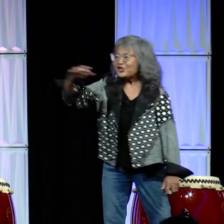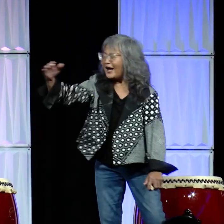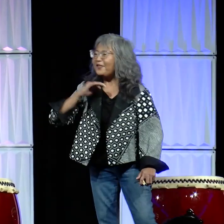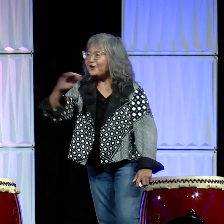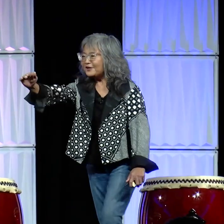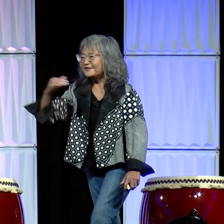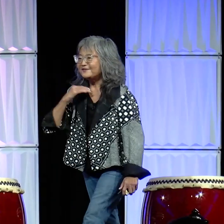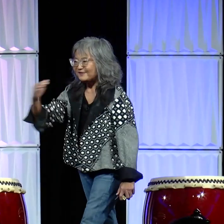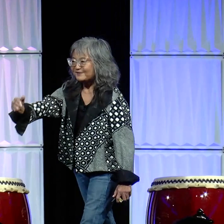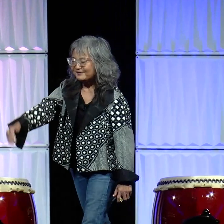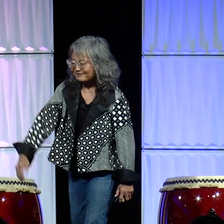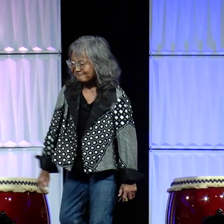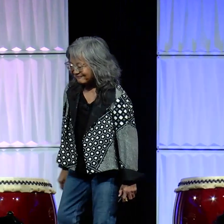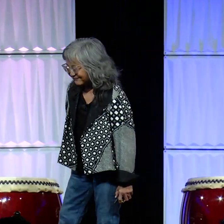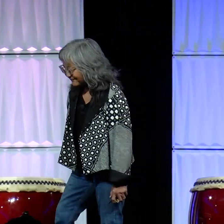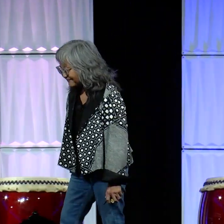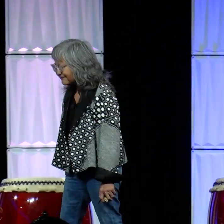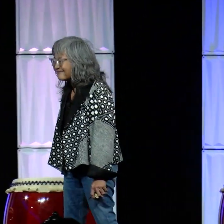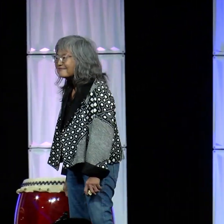each other,